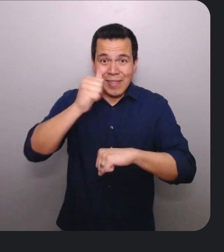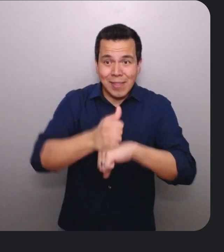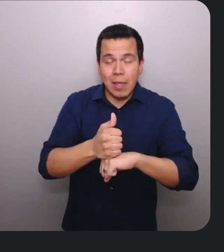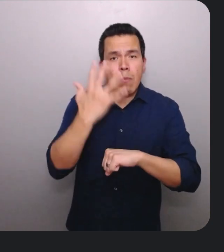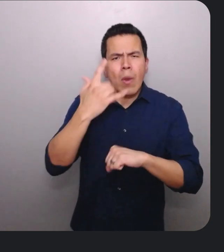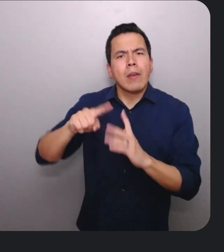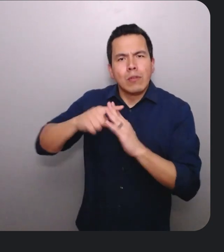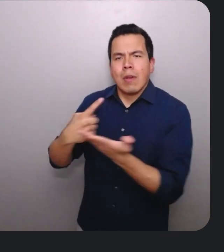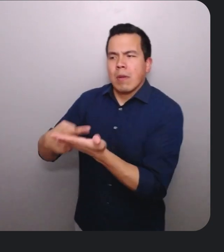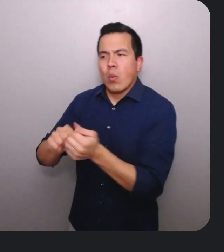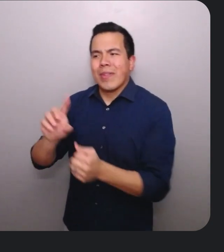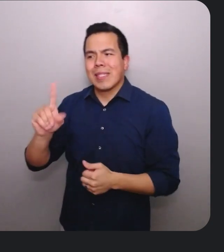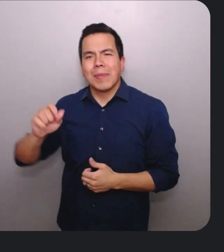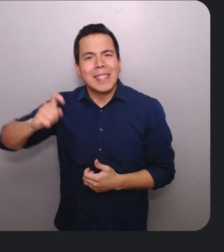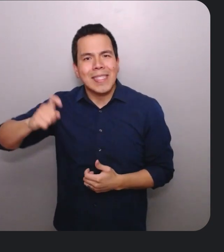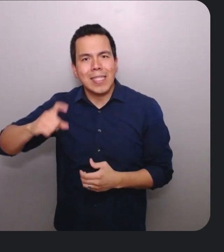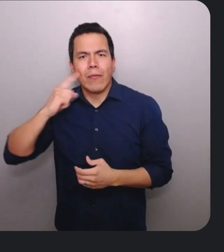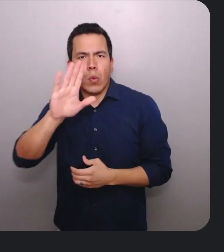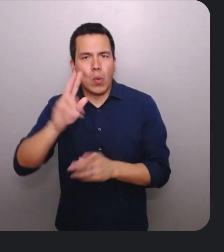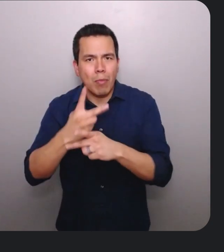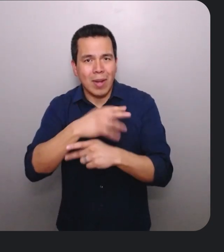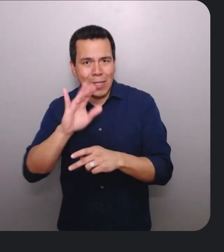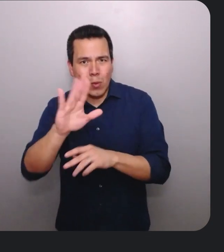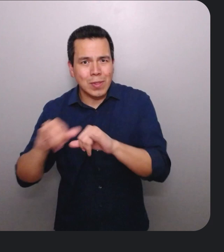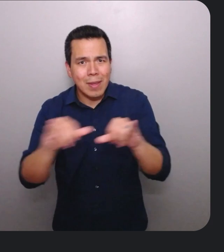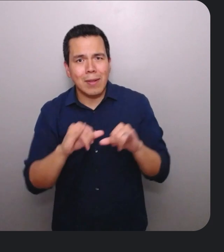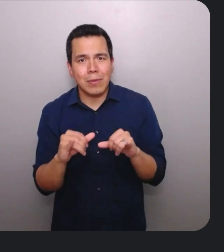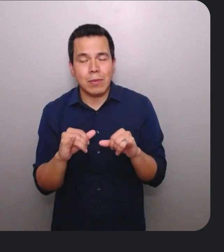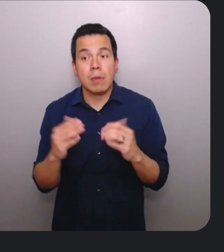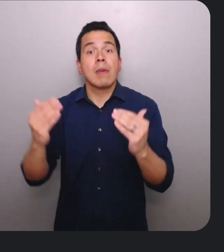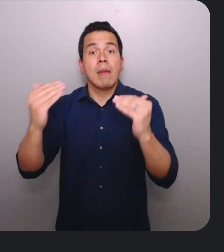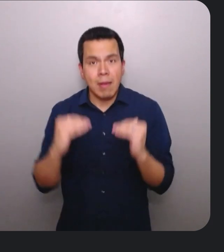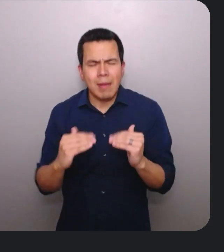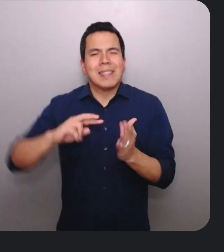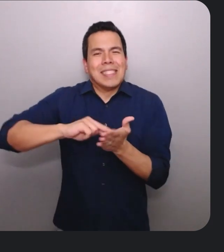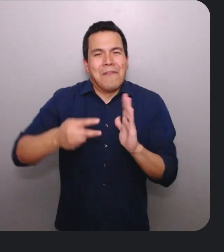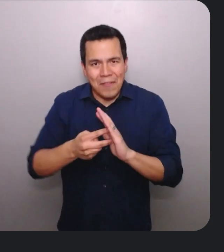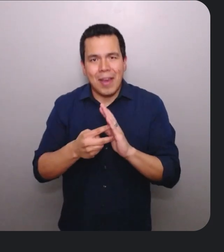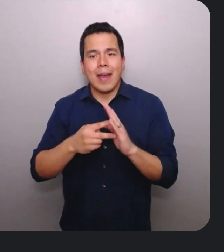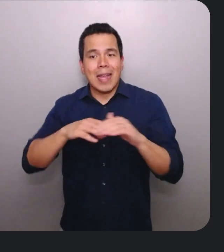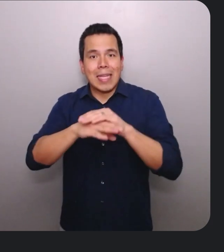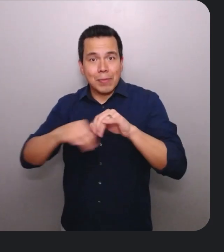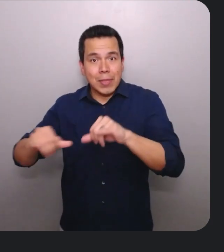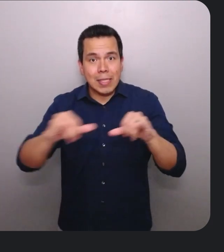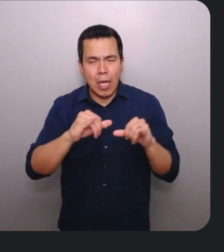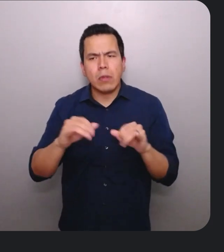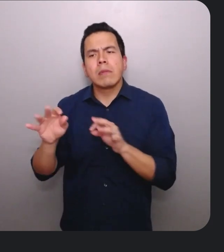determine accessibility needs in your product and standards. Then, define accessibility standards that outline expected user